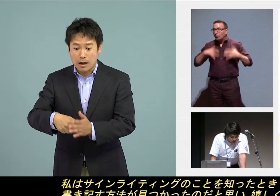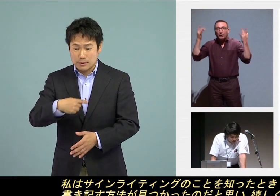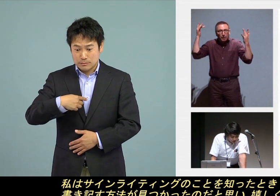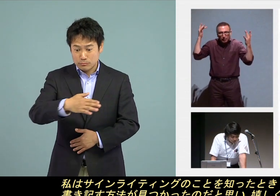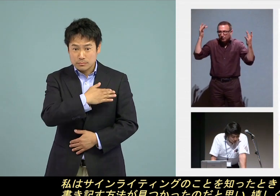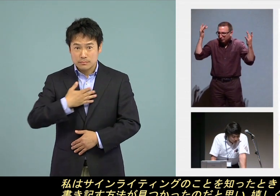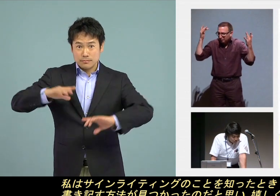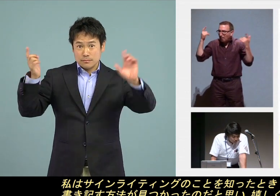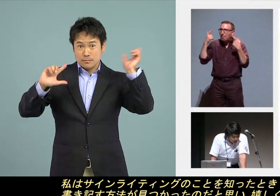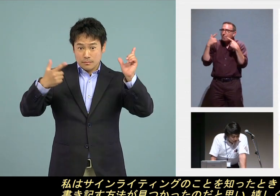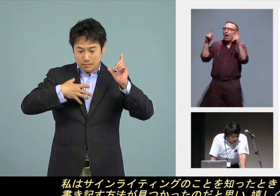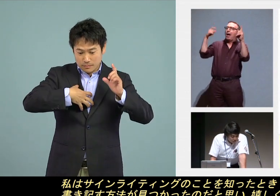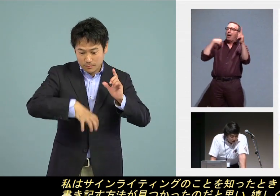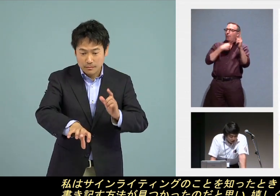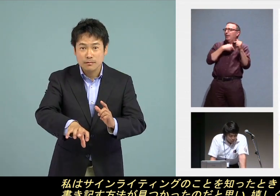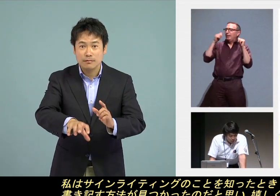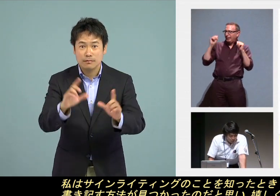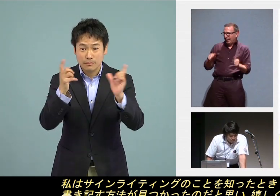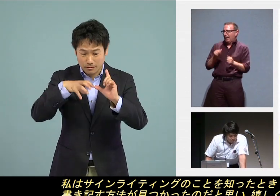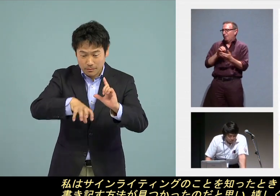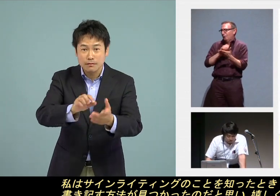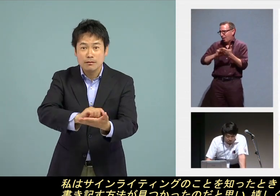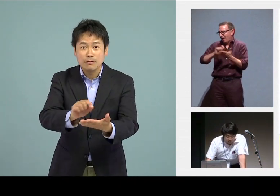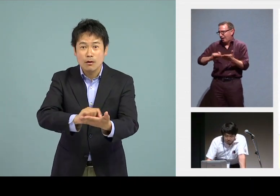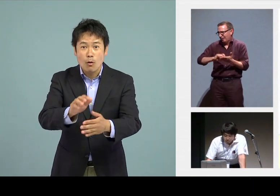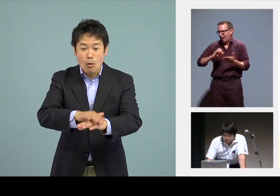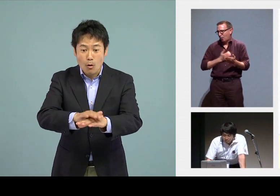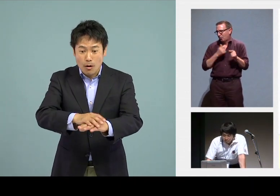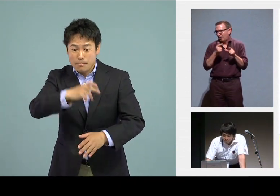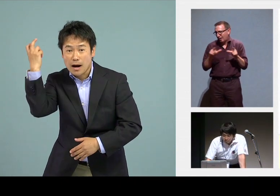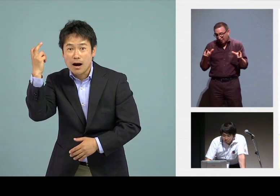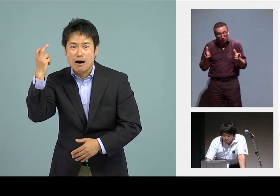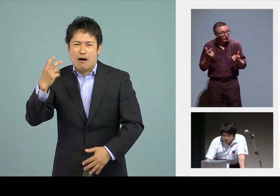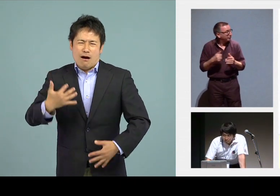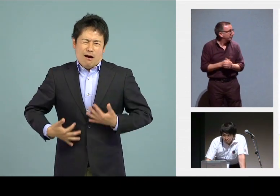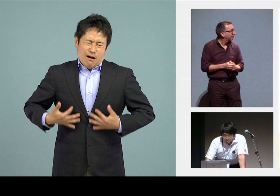would have a way to write our language.